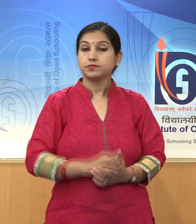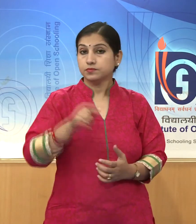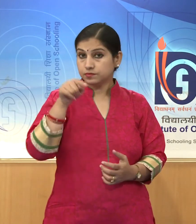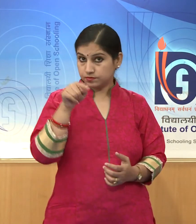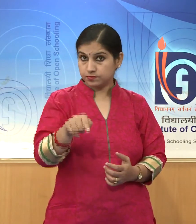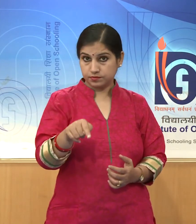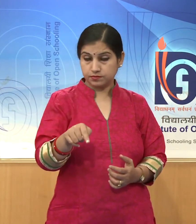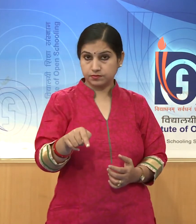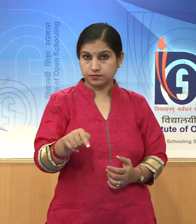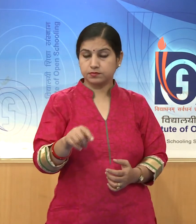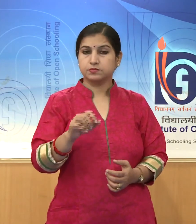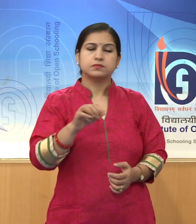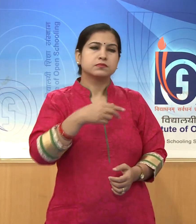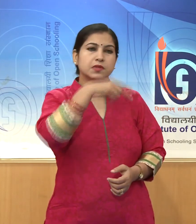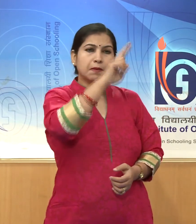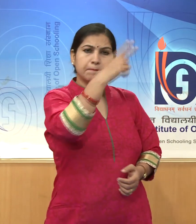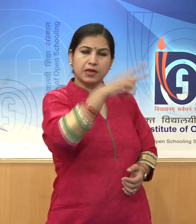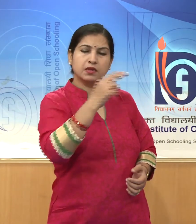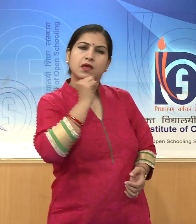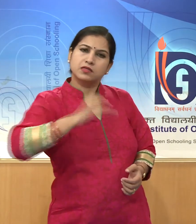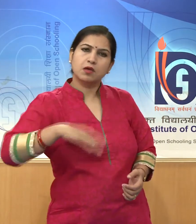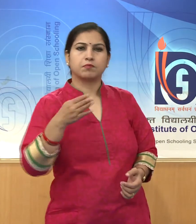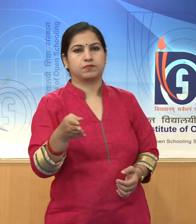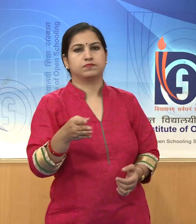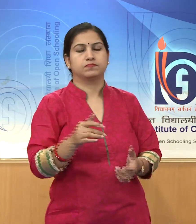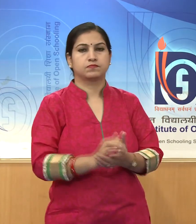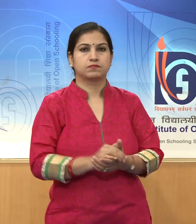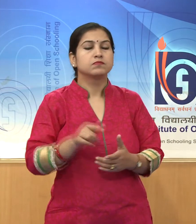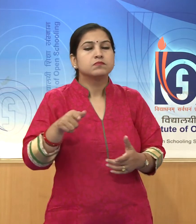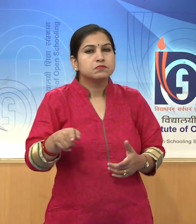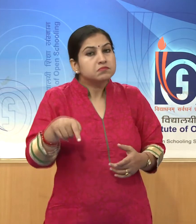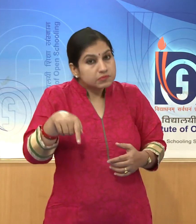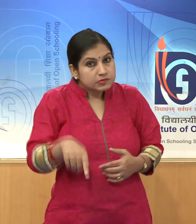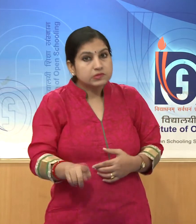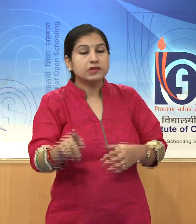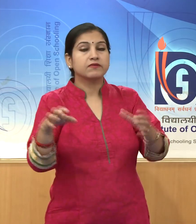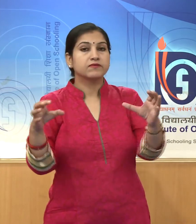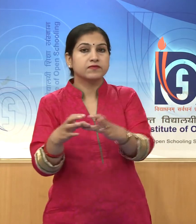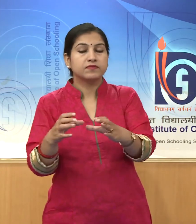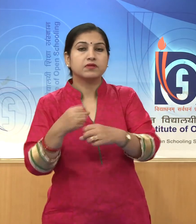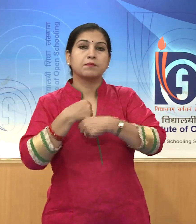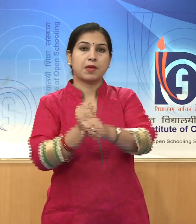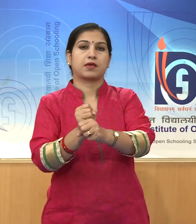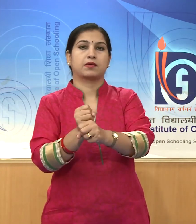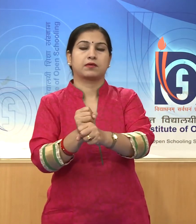He was one of the young painters to form the